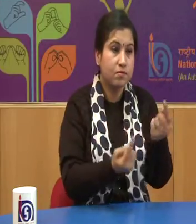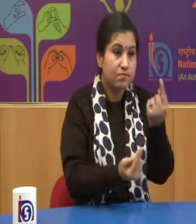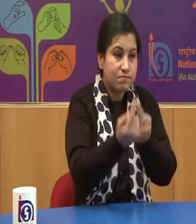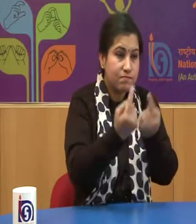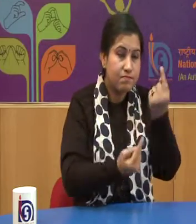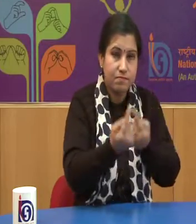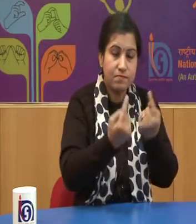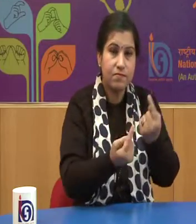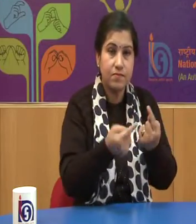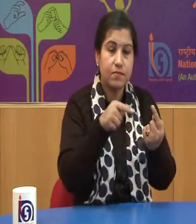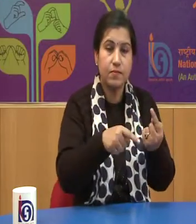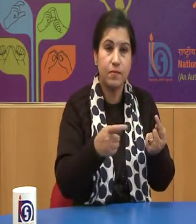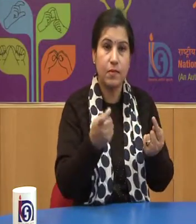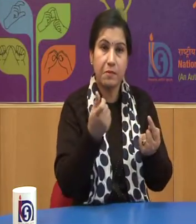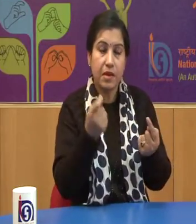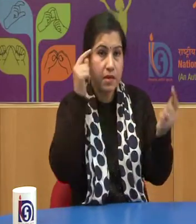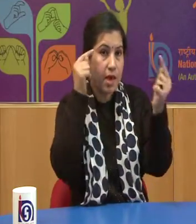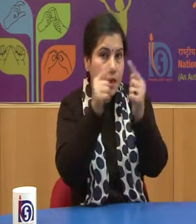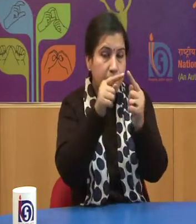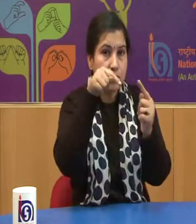tax by the Britishers.